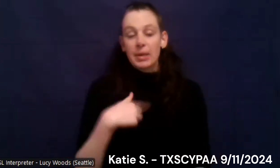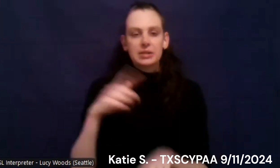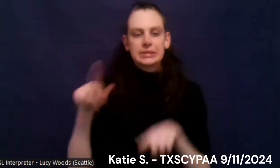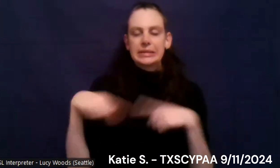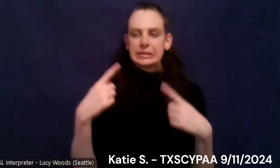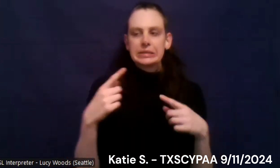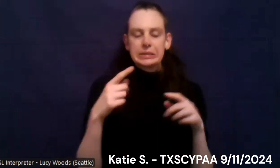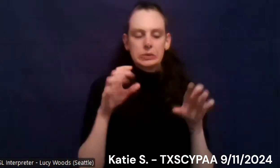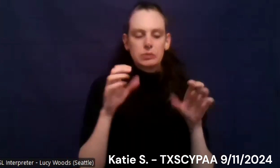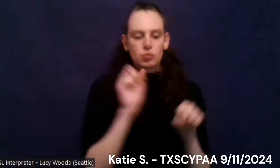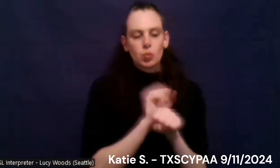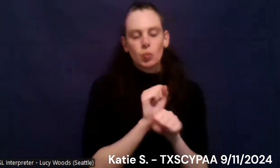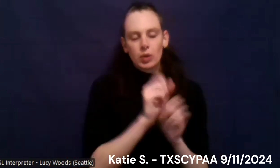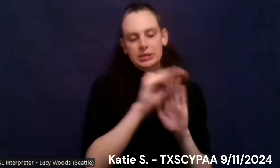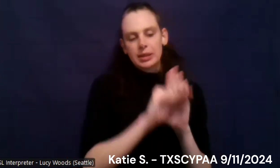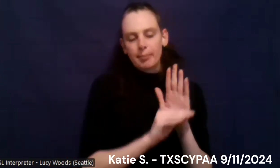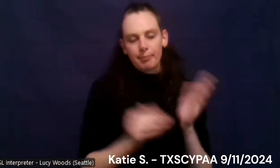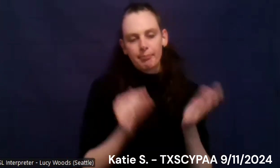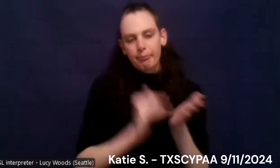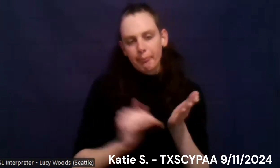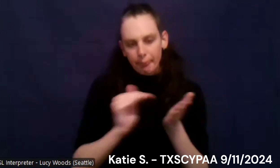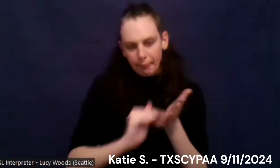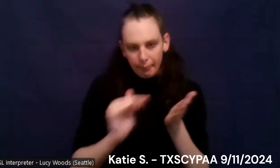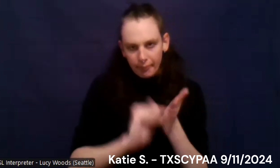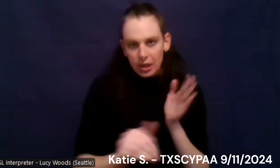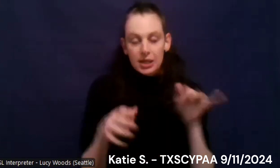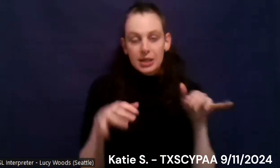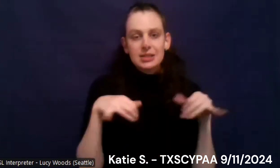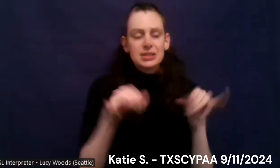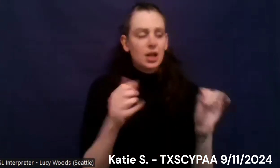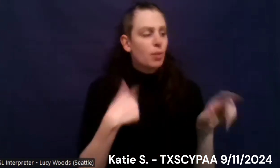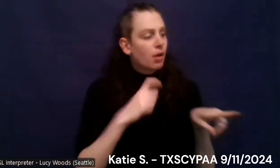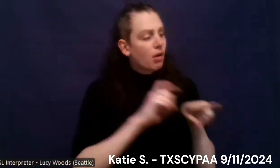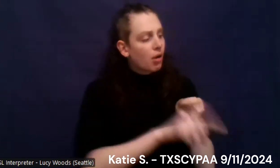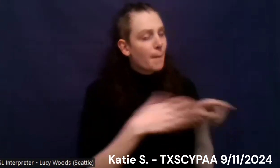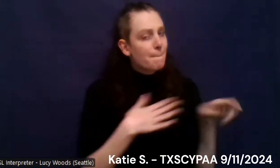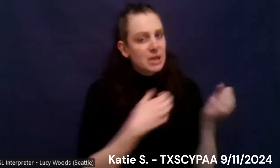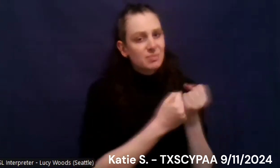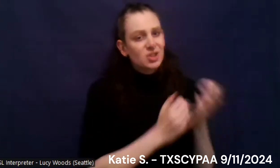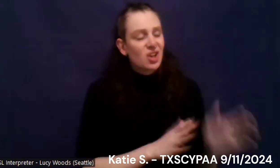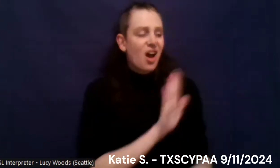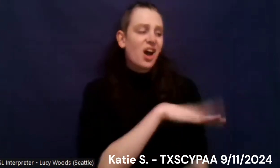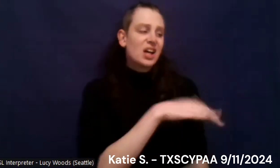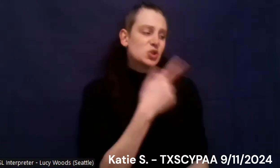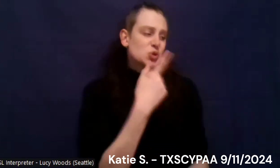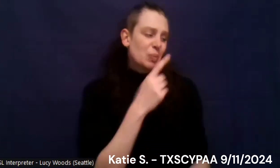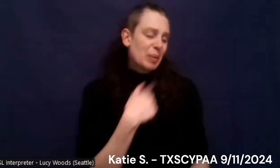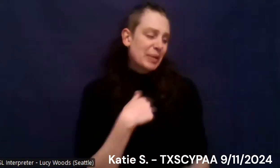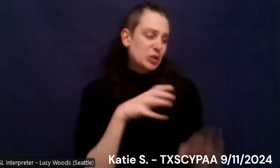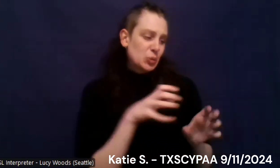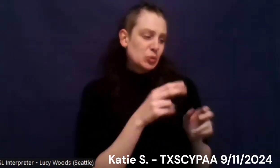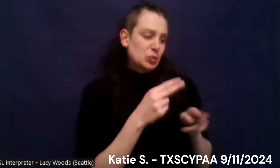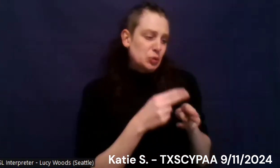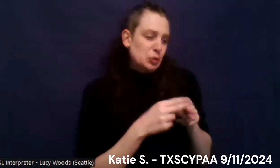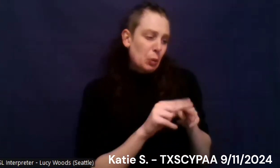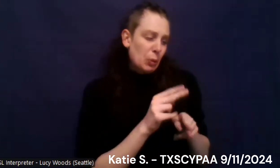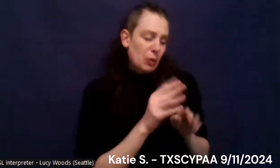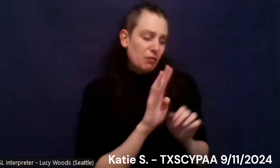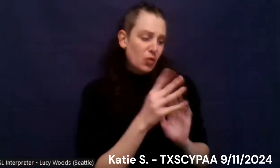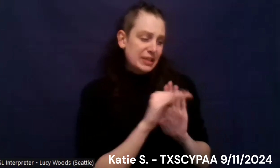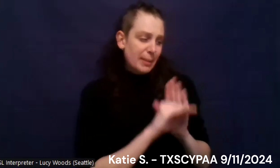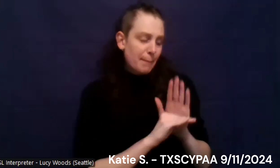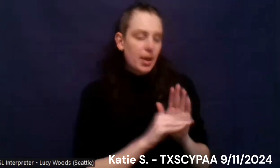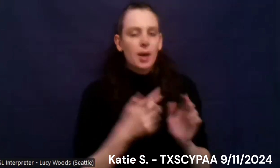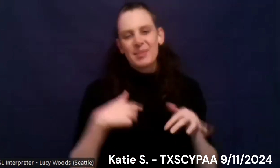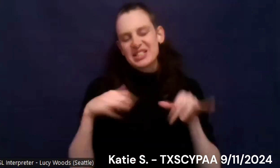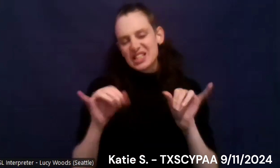times, and I'll still call up my sponsor and say, "Hey, can I do a mini four step?" Depending, I mean, I still have my 10th step, so